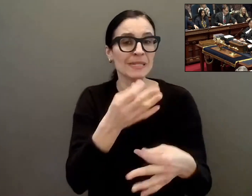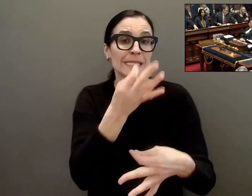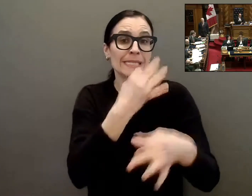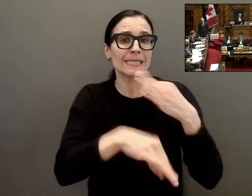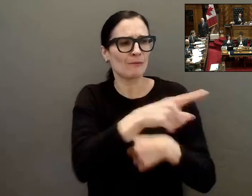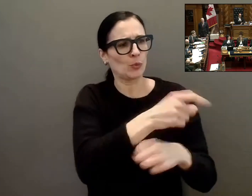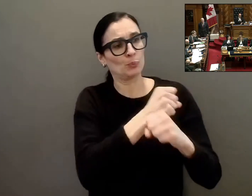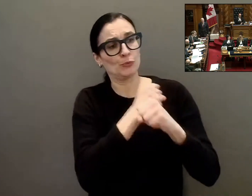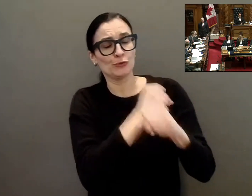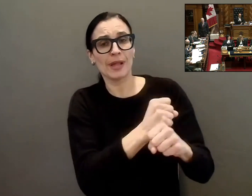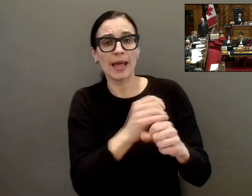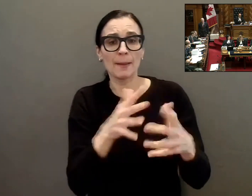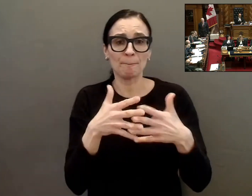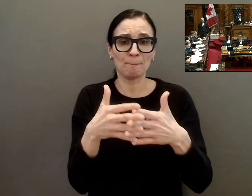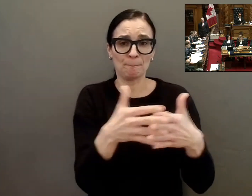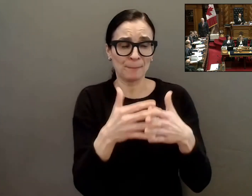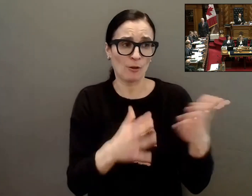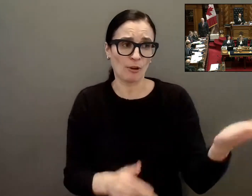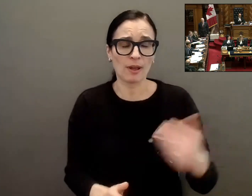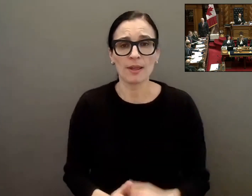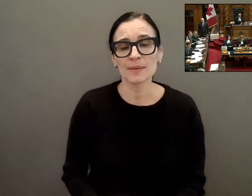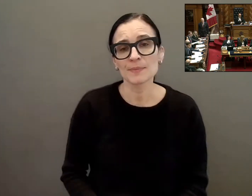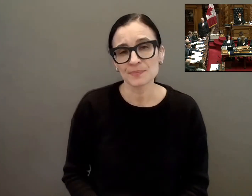The bell ends the question period.